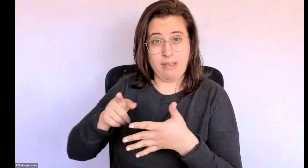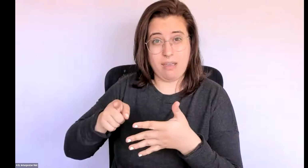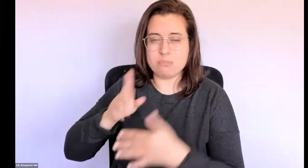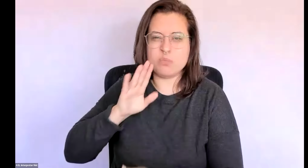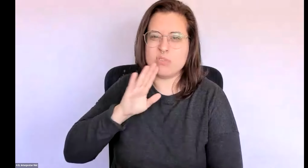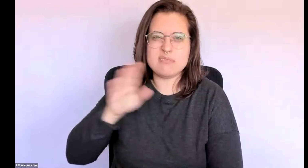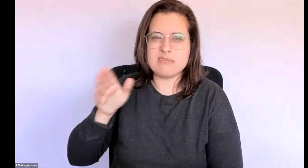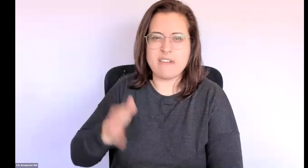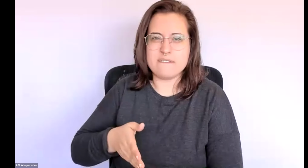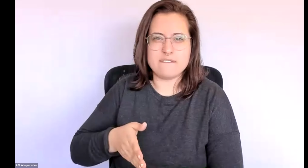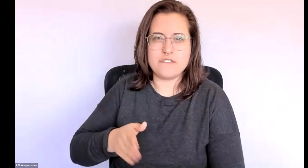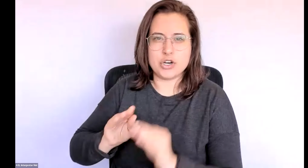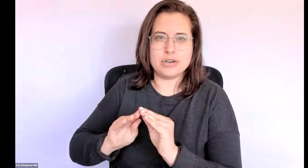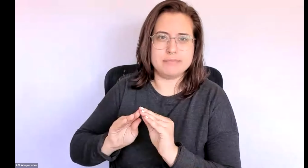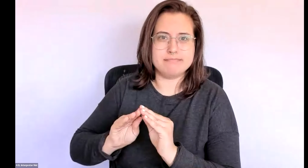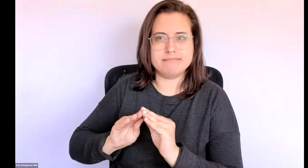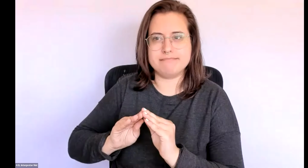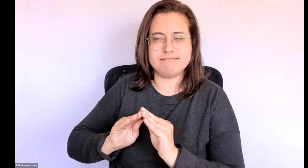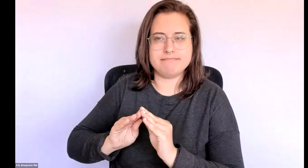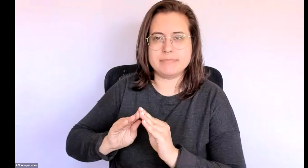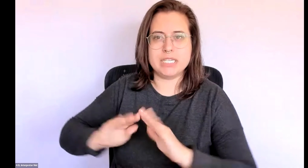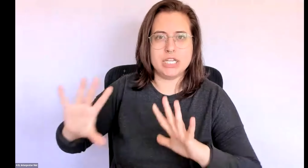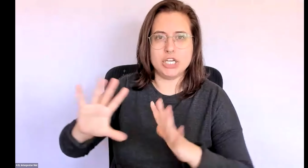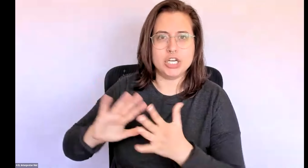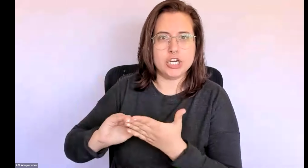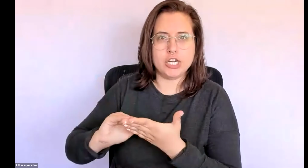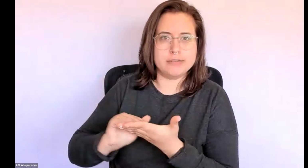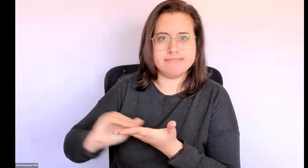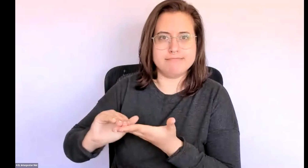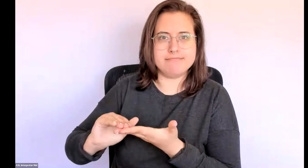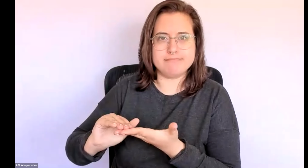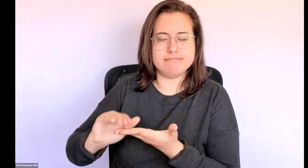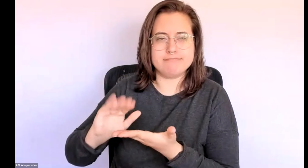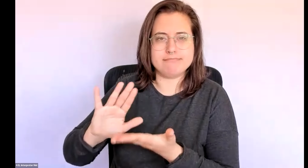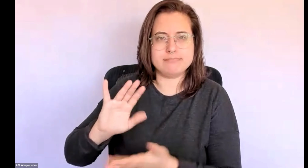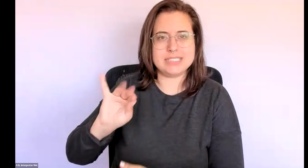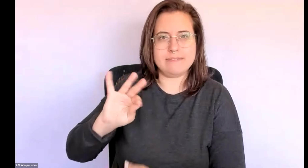clear your breast of a malignancy.